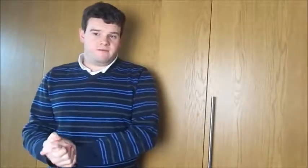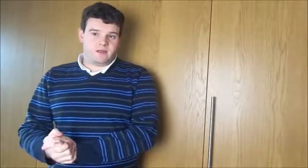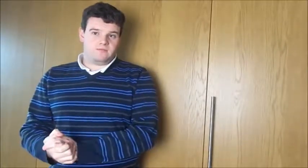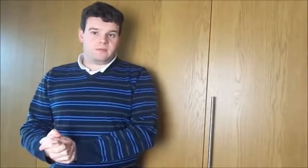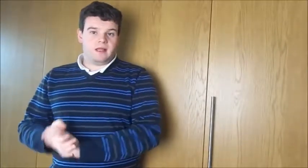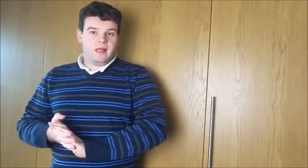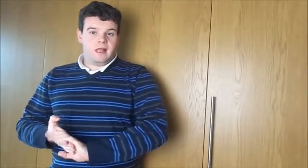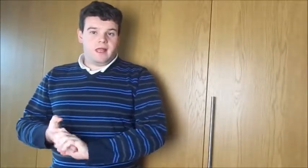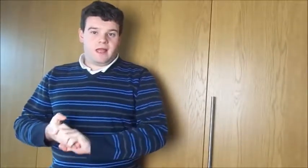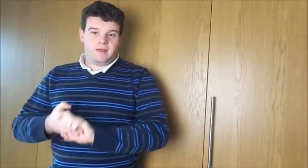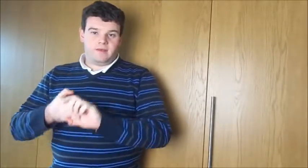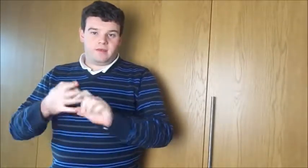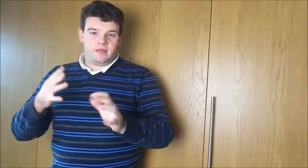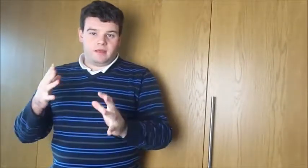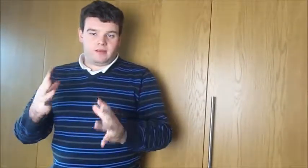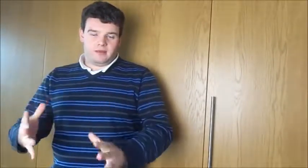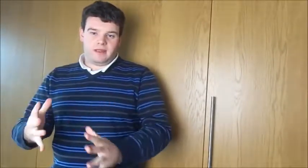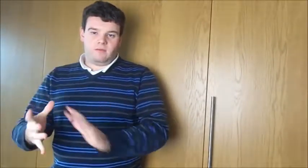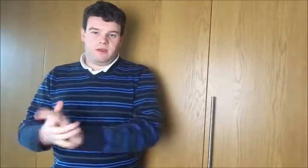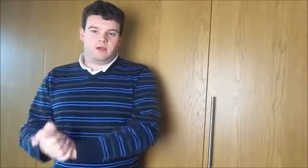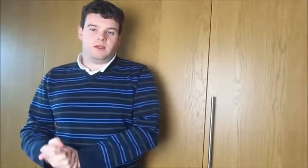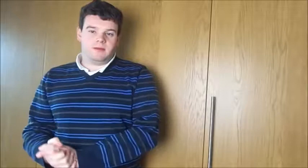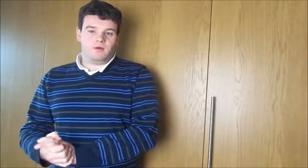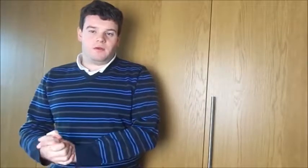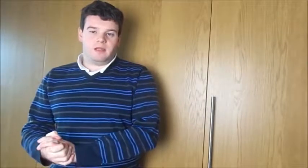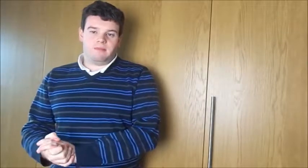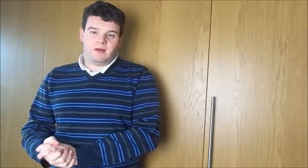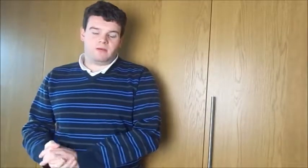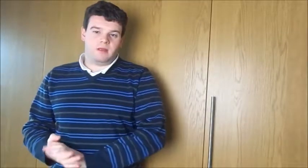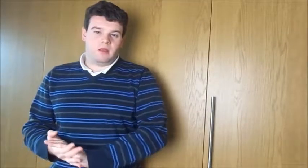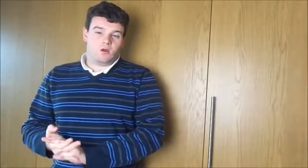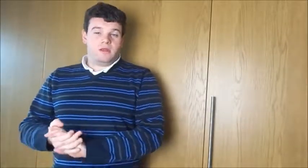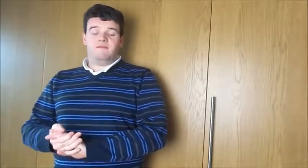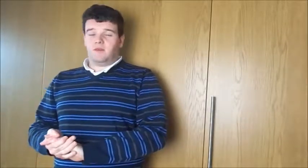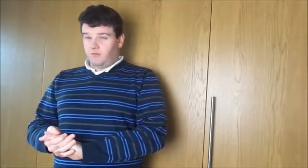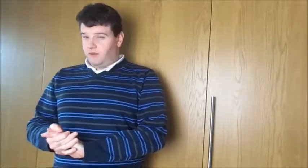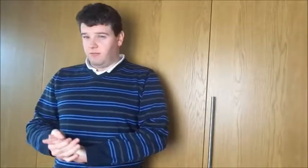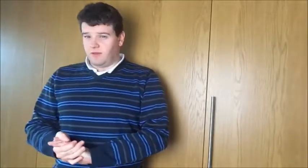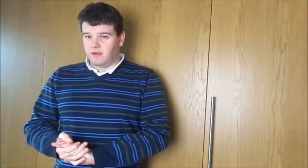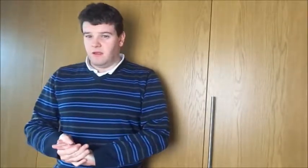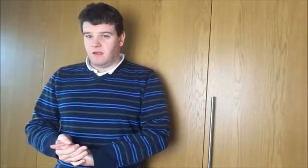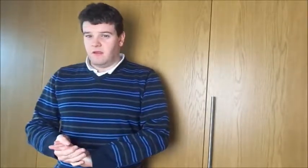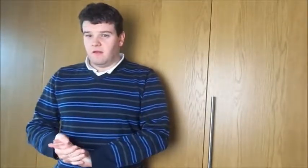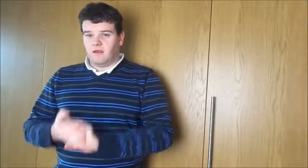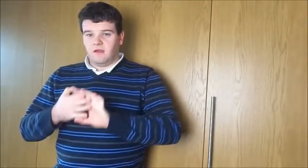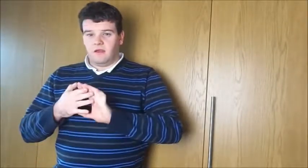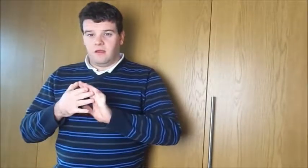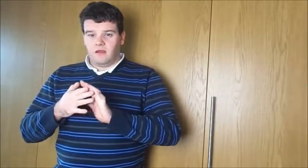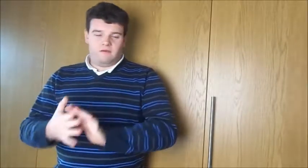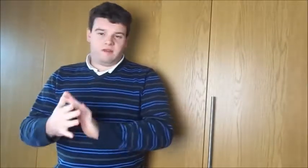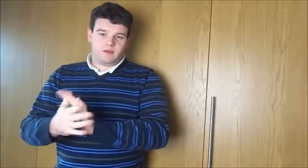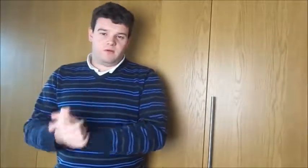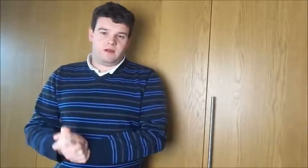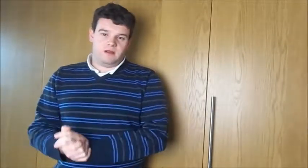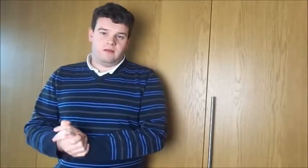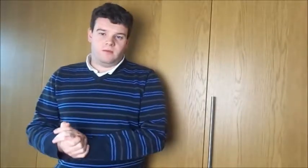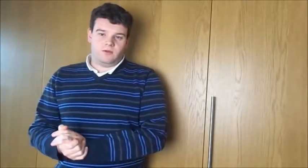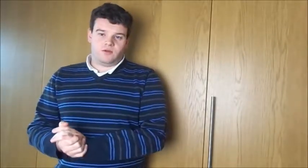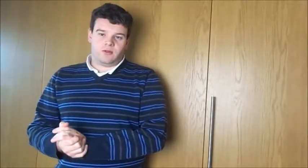video, and today we are going to be talking about Queen Victoria's mother, Victoria, Duchess